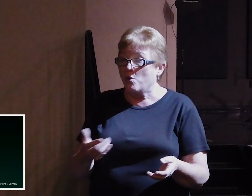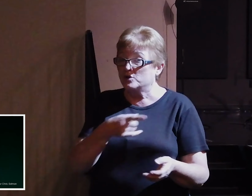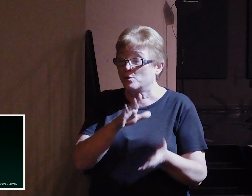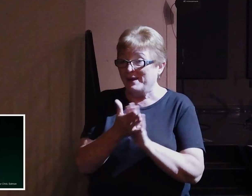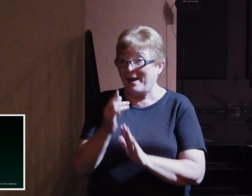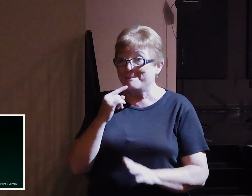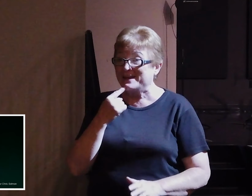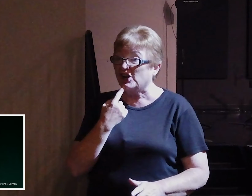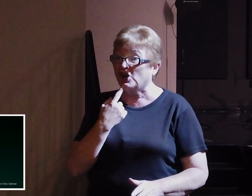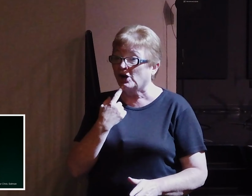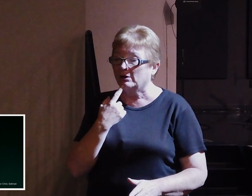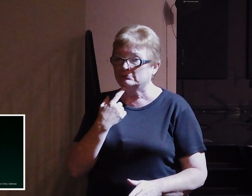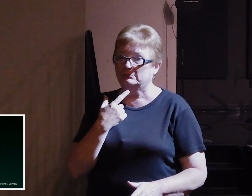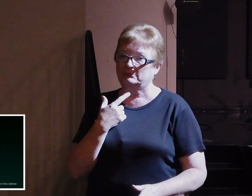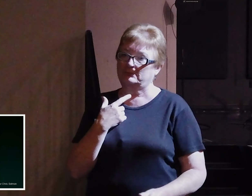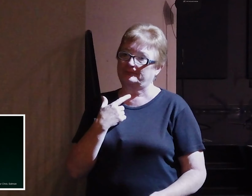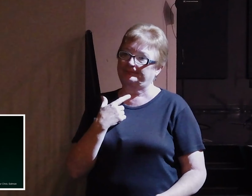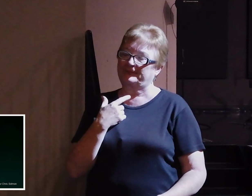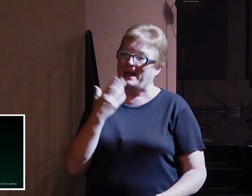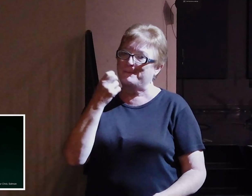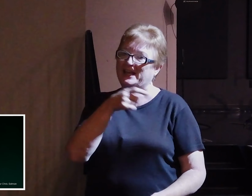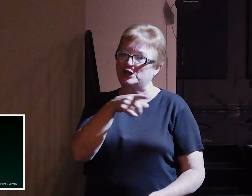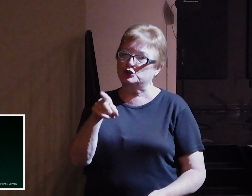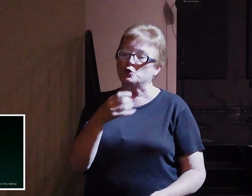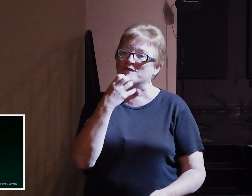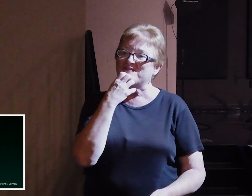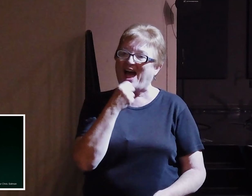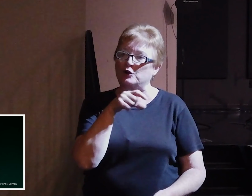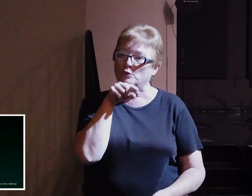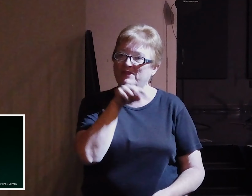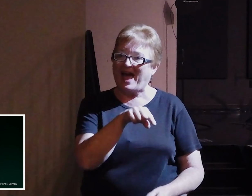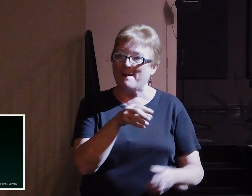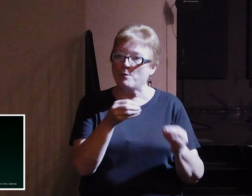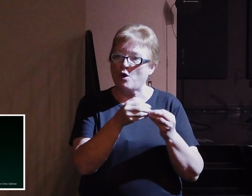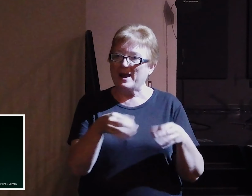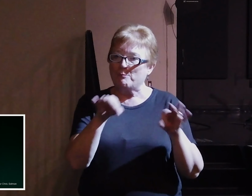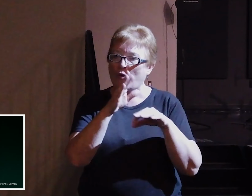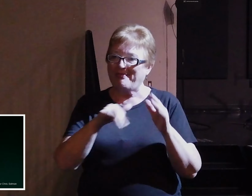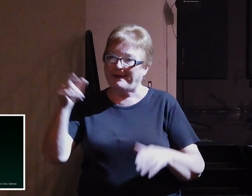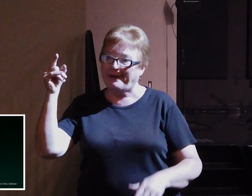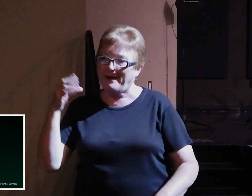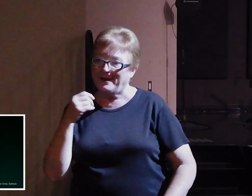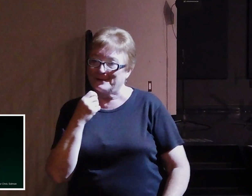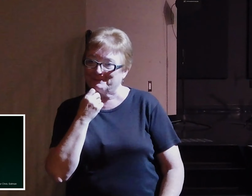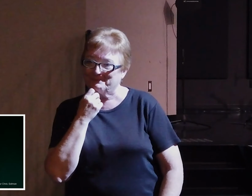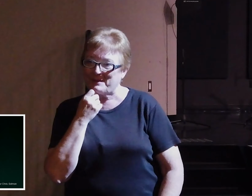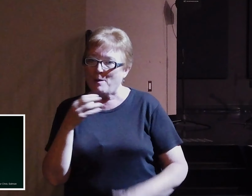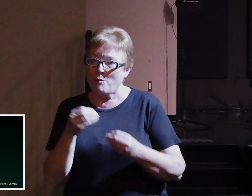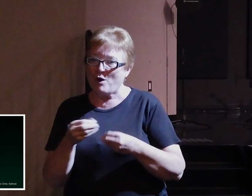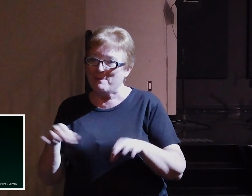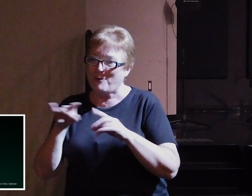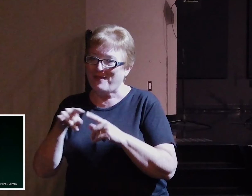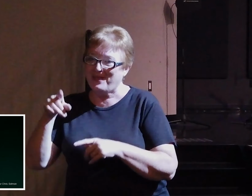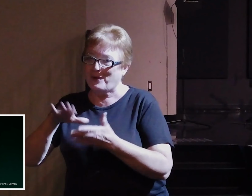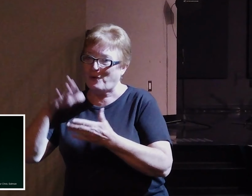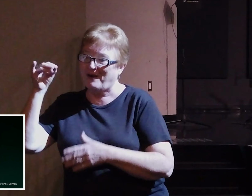that is because you valued that more than the glory of Jesus Christ.